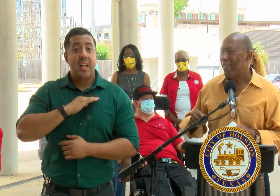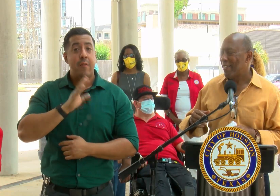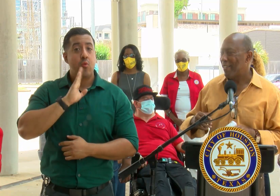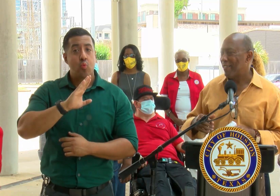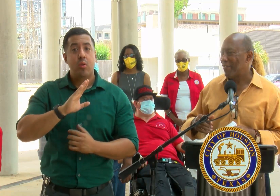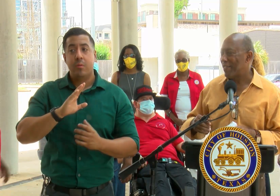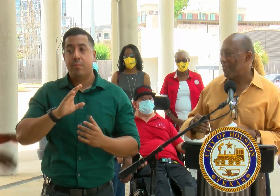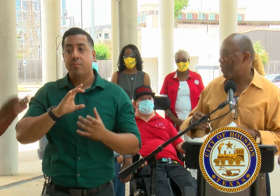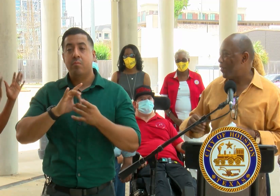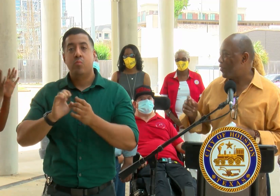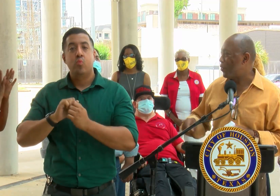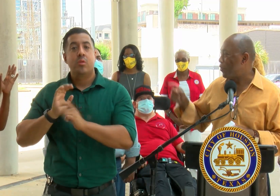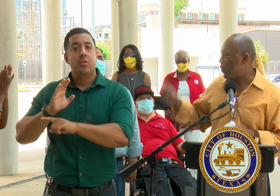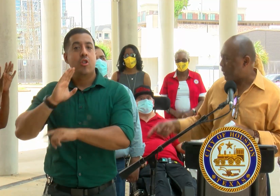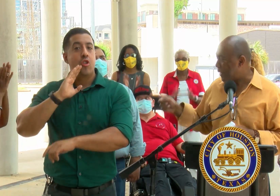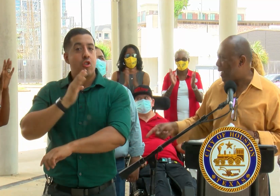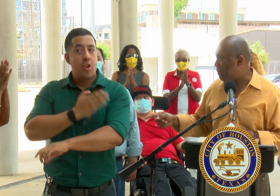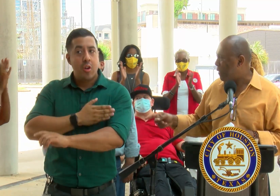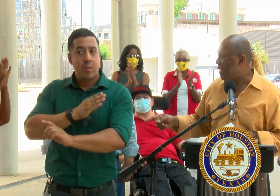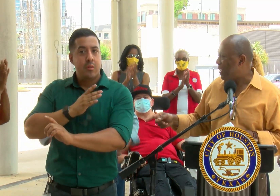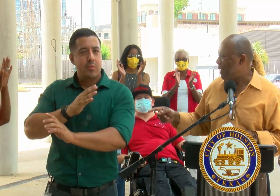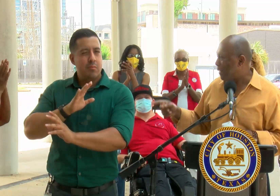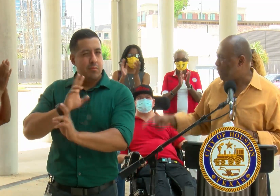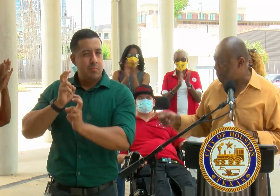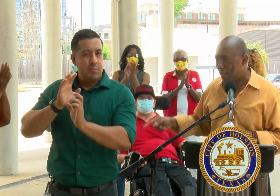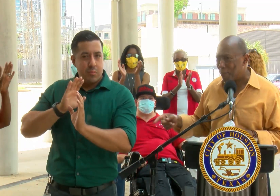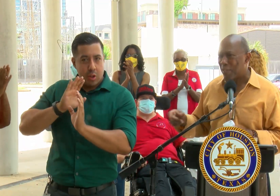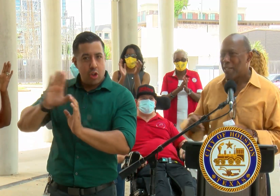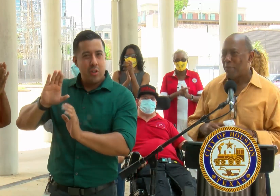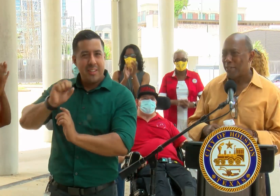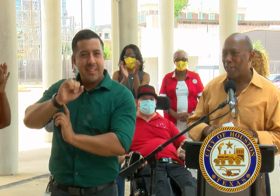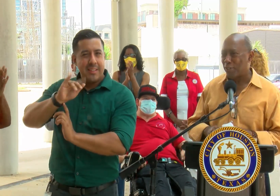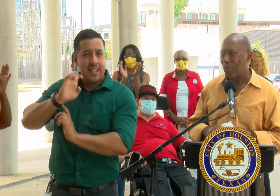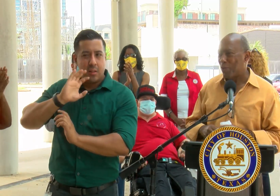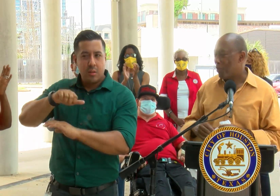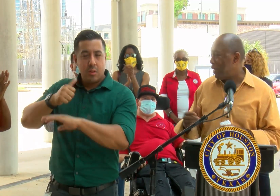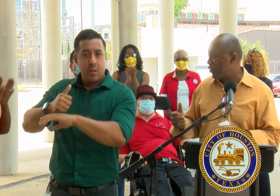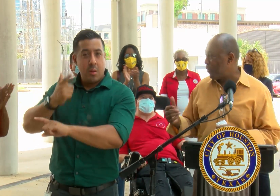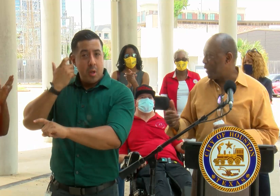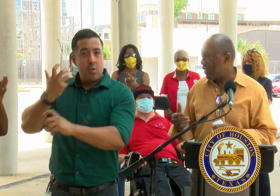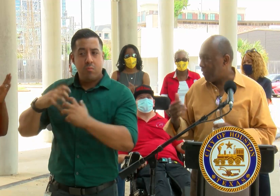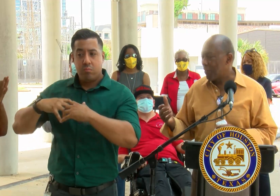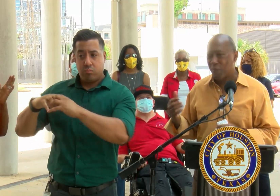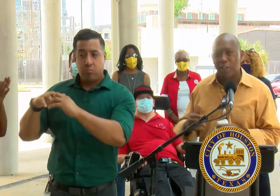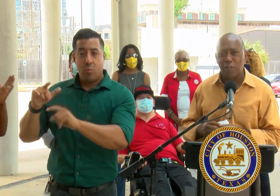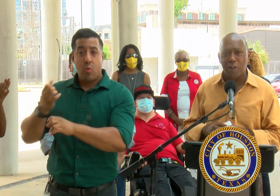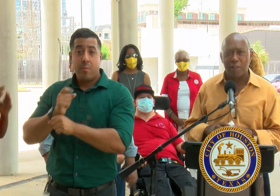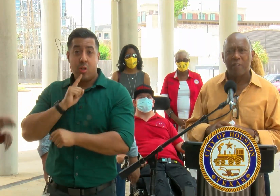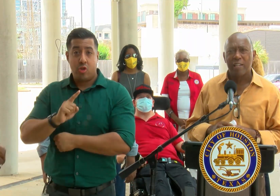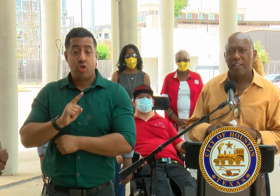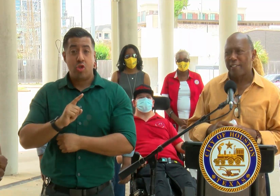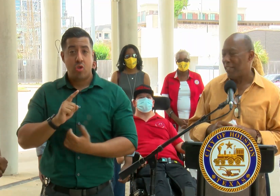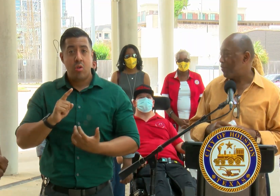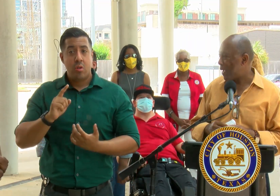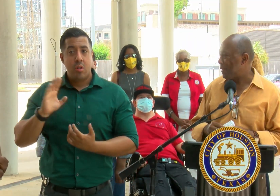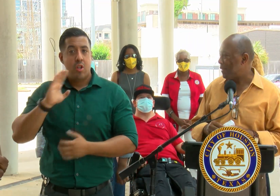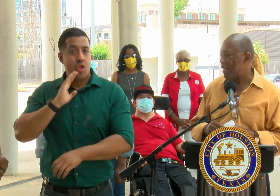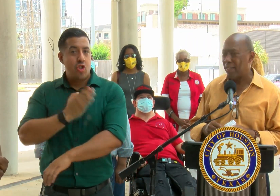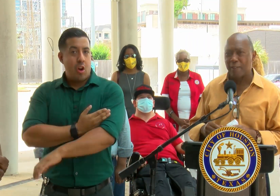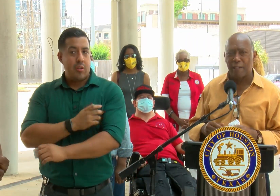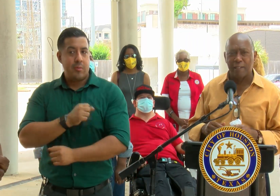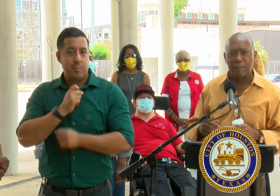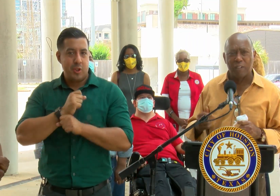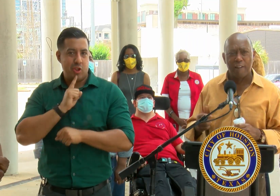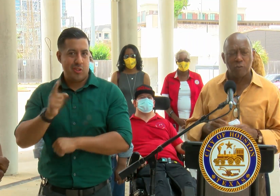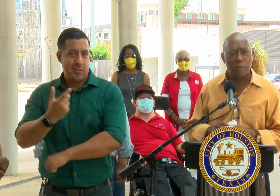her daughter to your site in a little bit, because she wants to make sure that her daughter gets